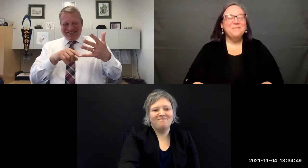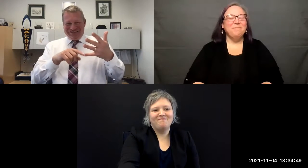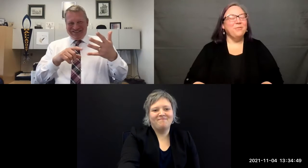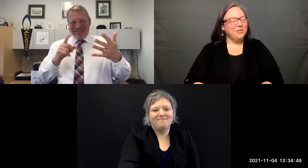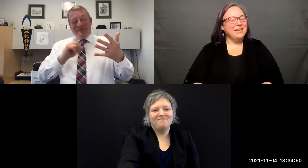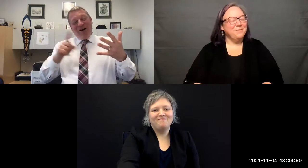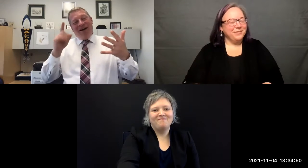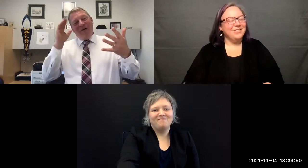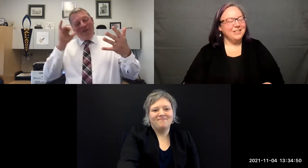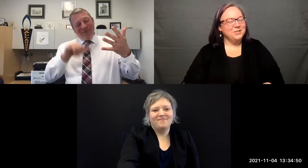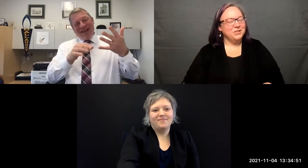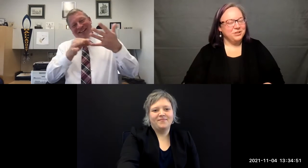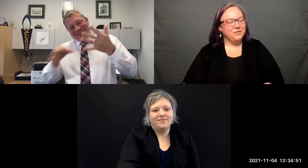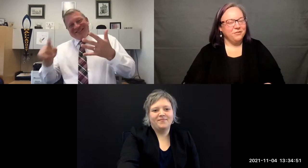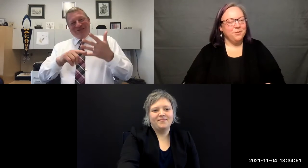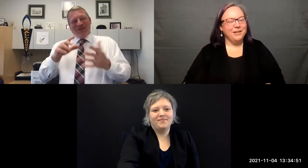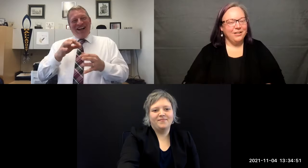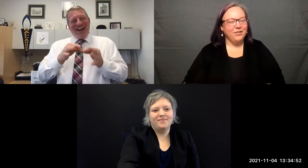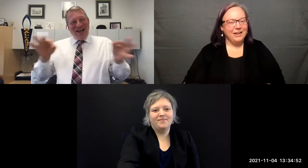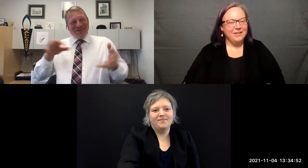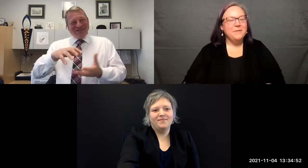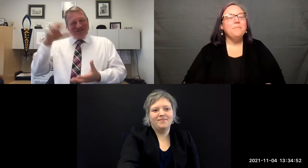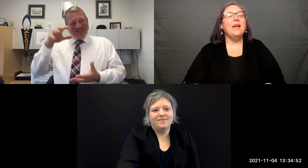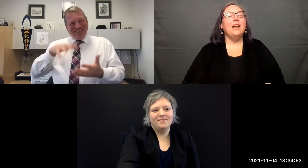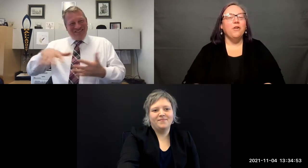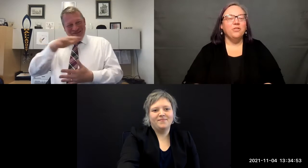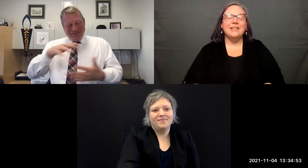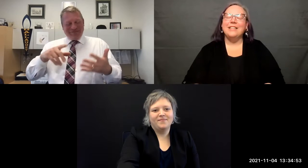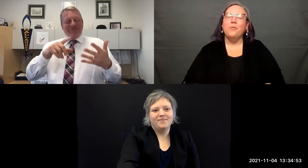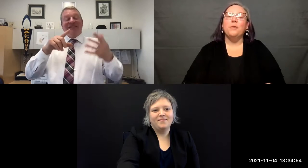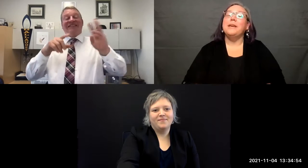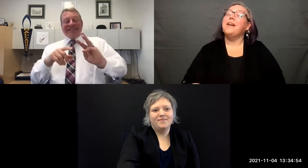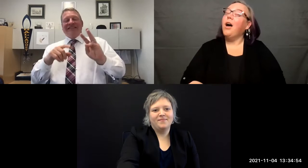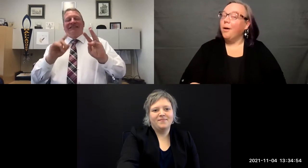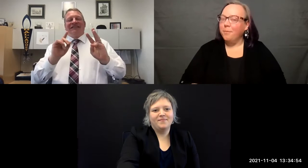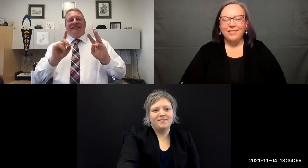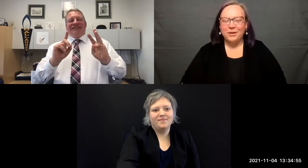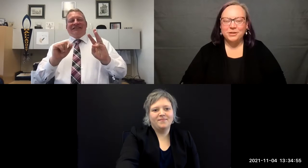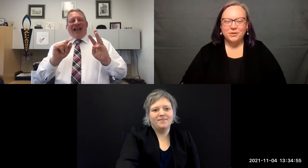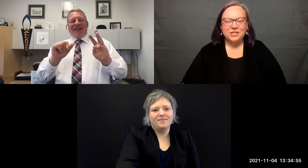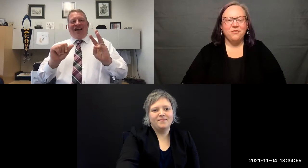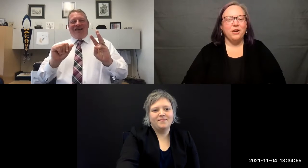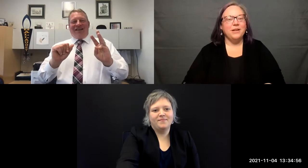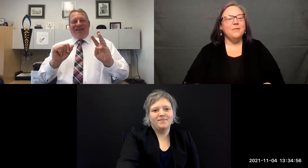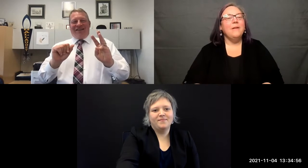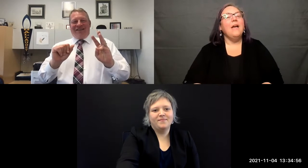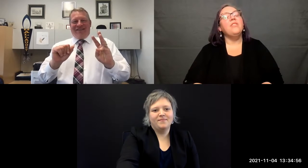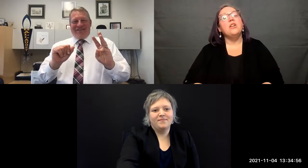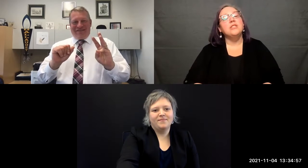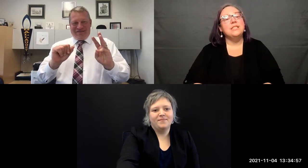but we'll keep it with least restrictive environment, LRE, and hopefully that will become language rich environment. And then our